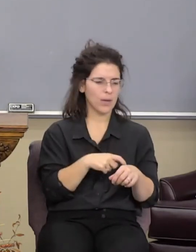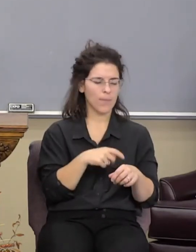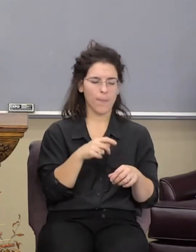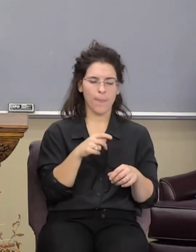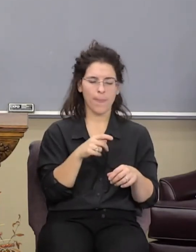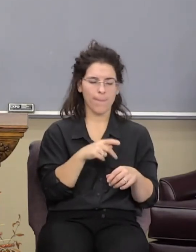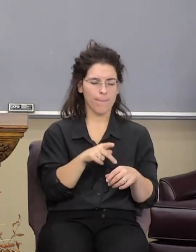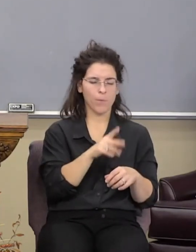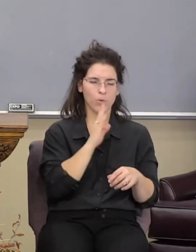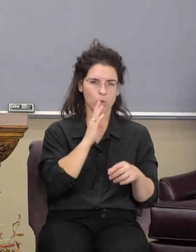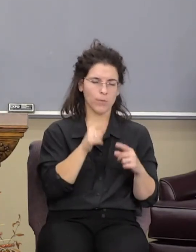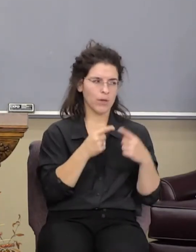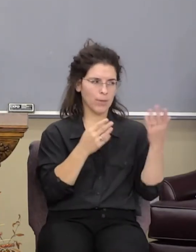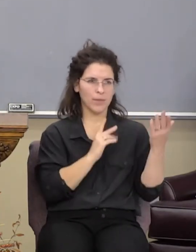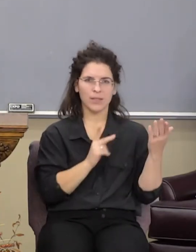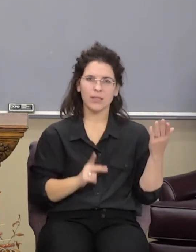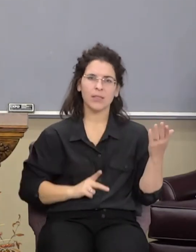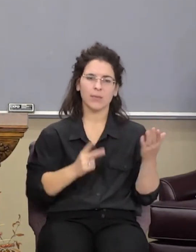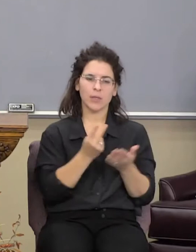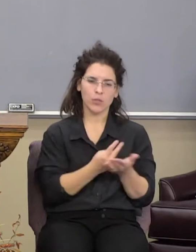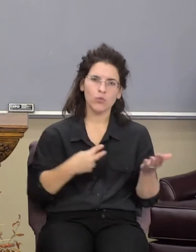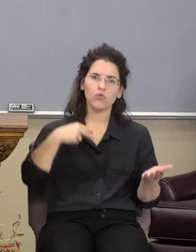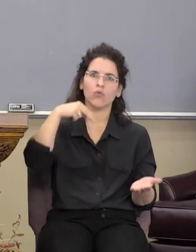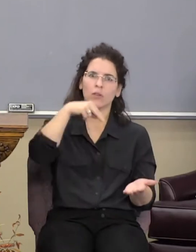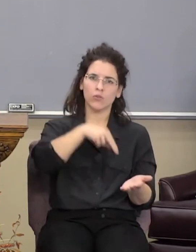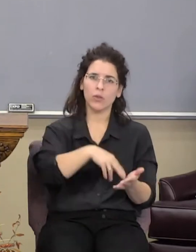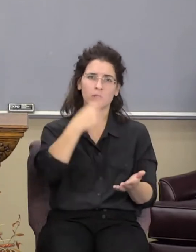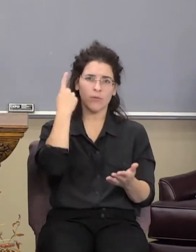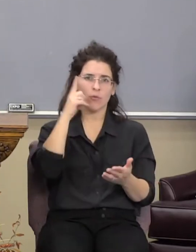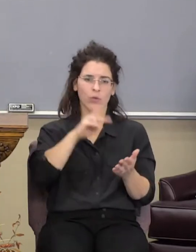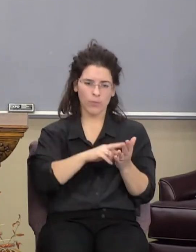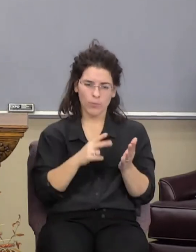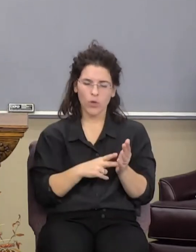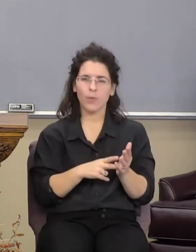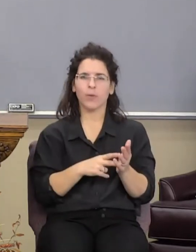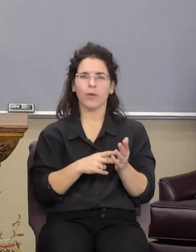Jesus as king. Because he was resurrected for the purpose of